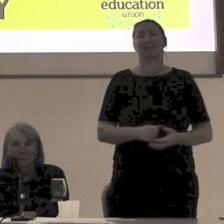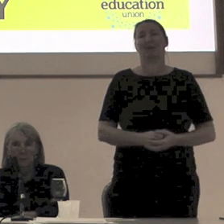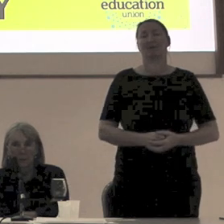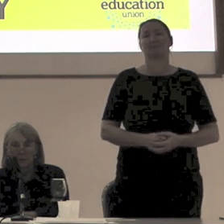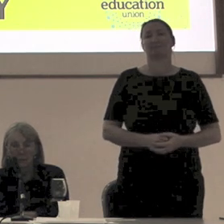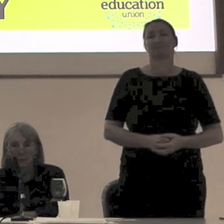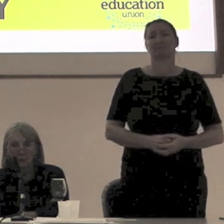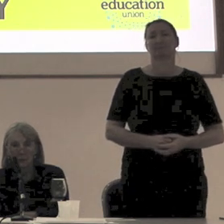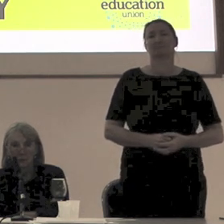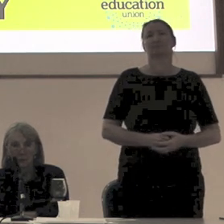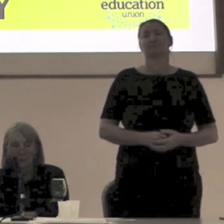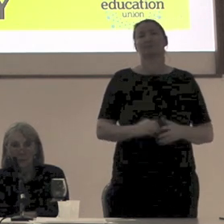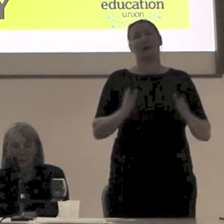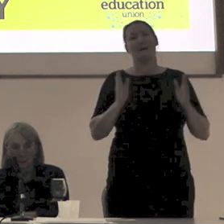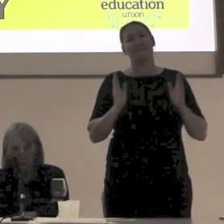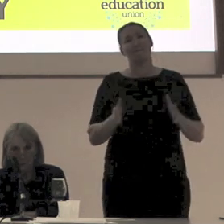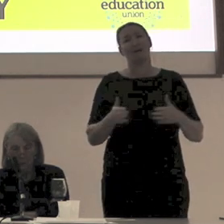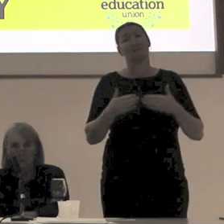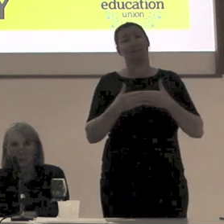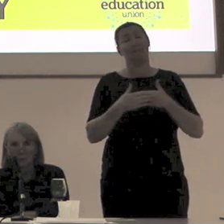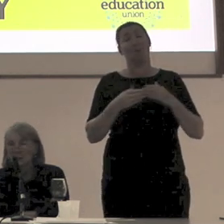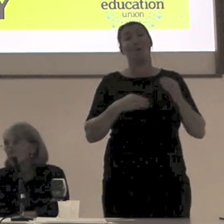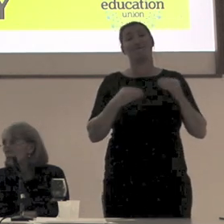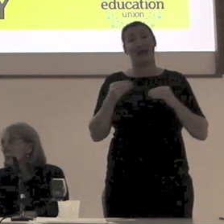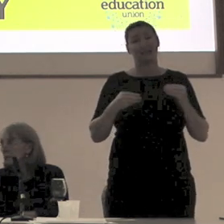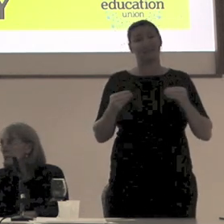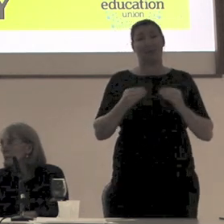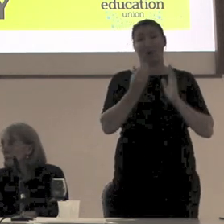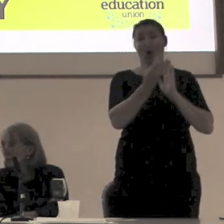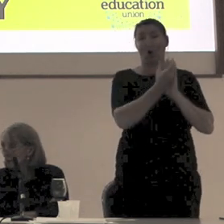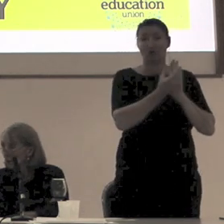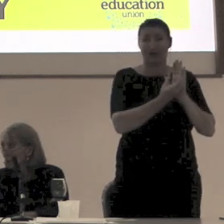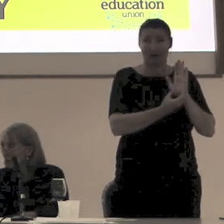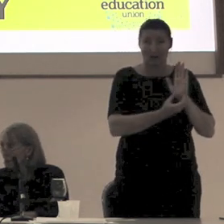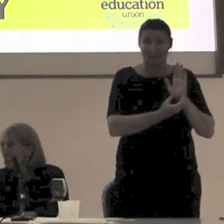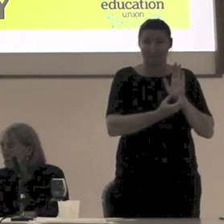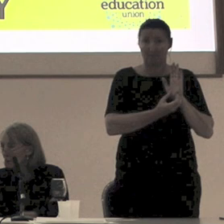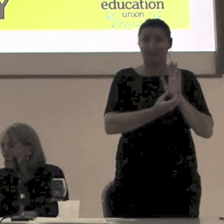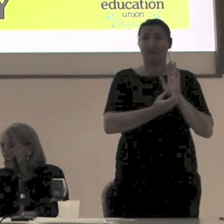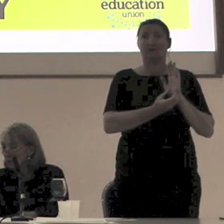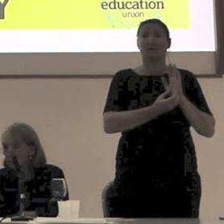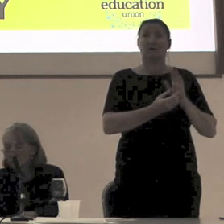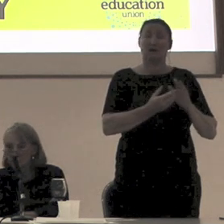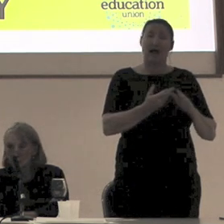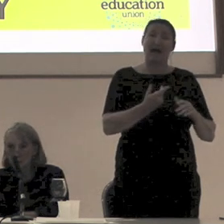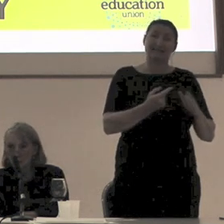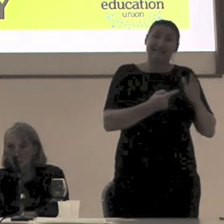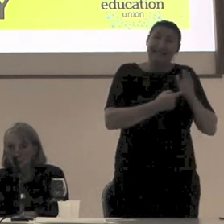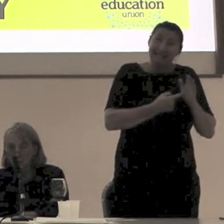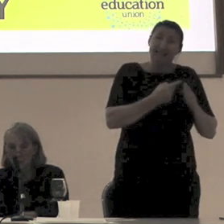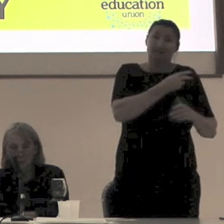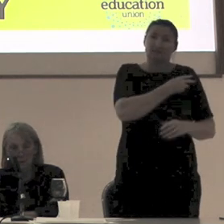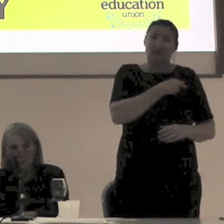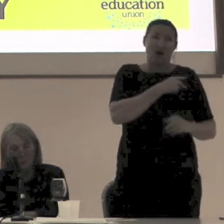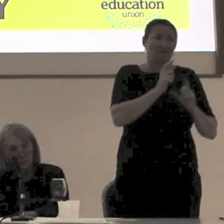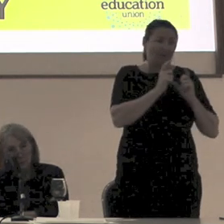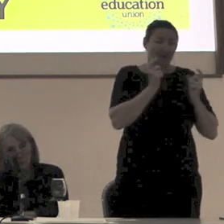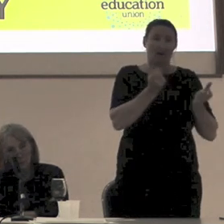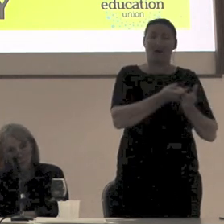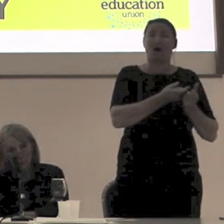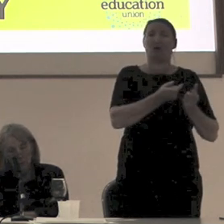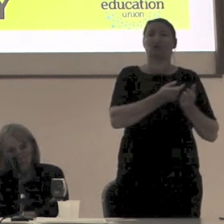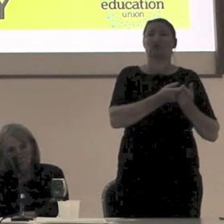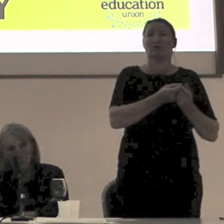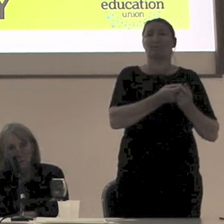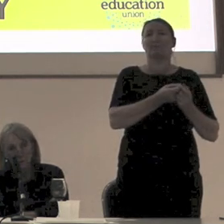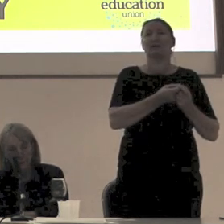including a more flexible curriculum, keeping experienced school staff in the classroom, increased capacity